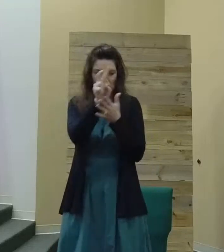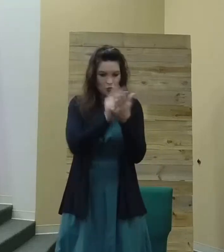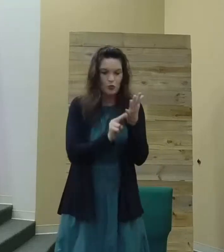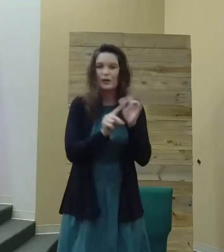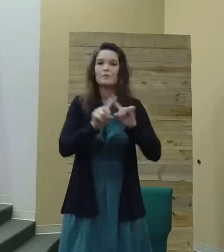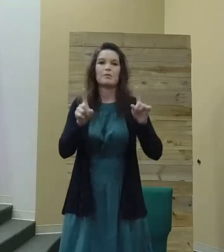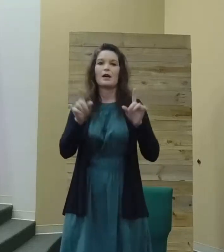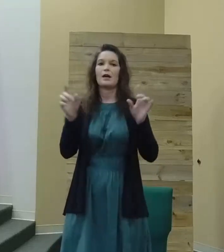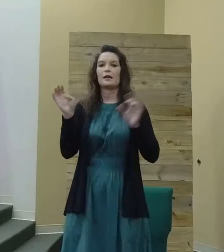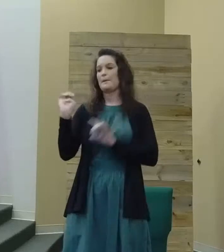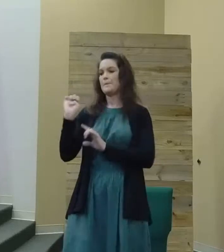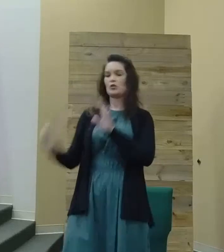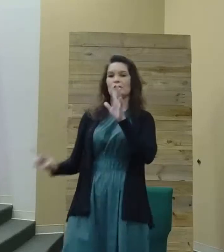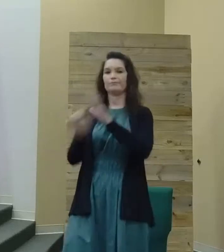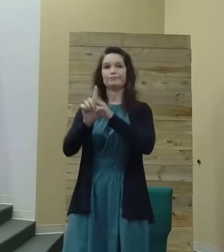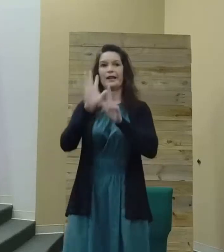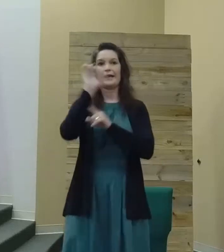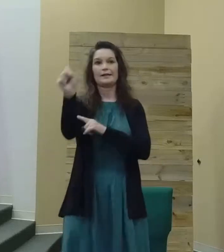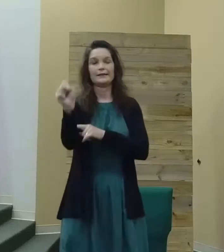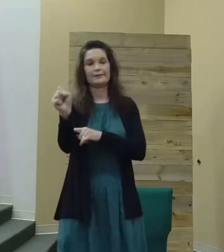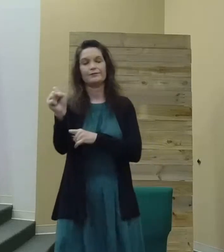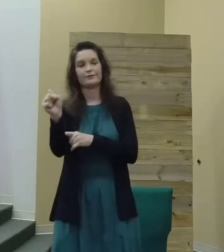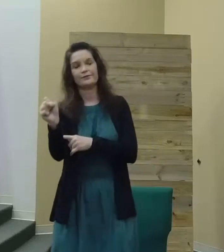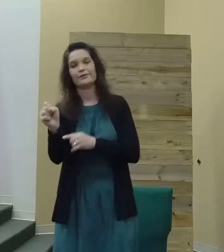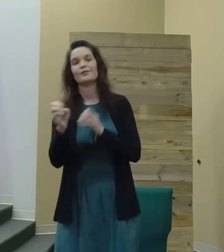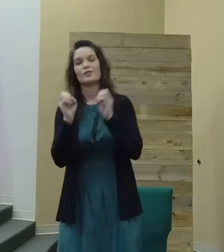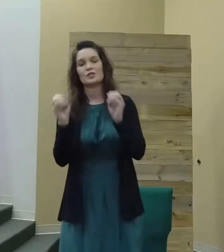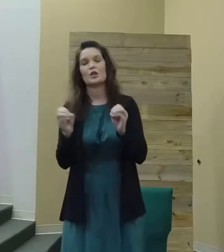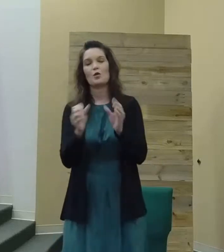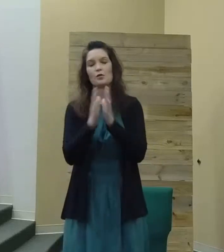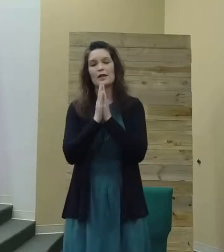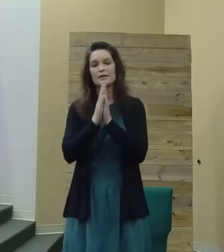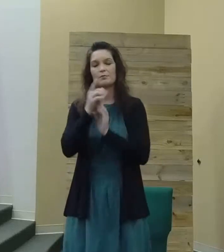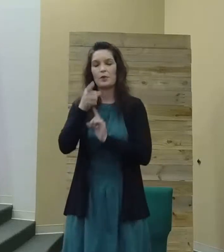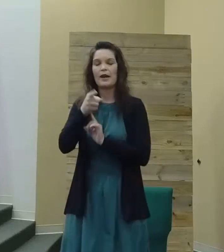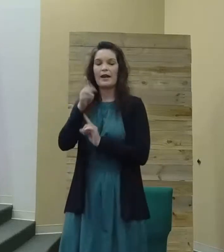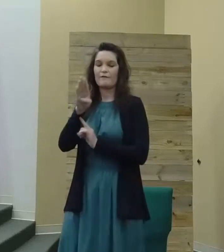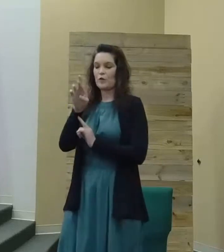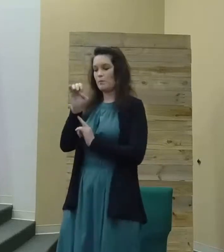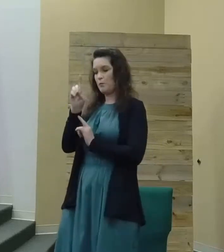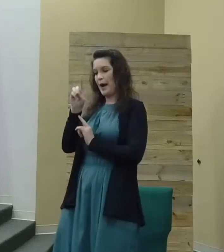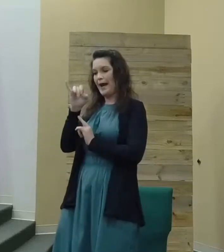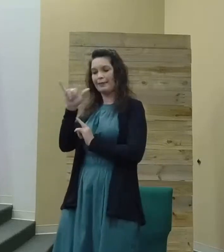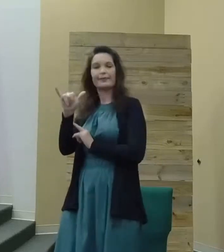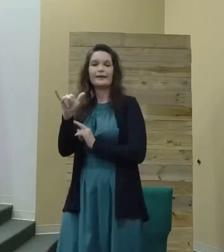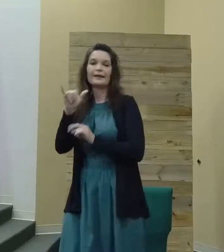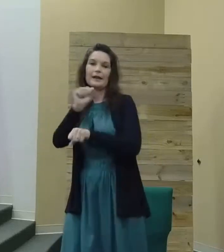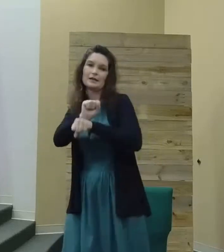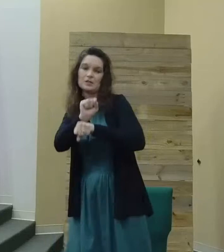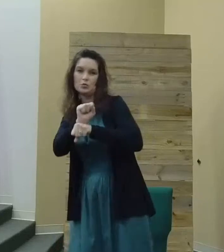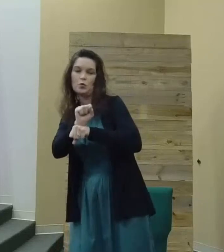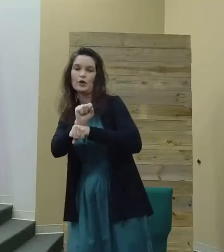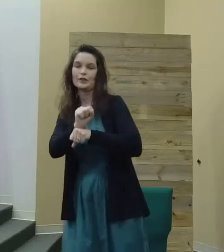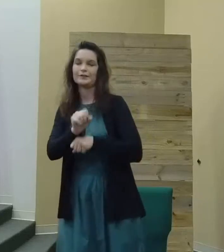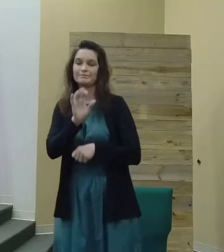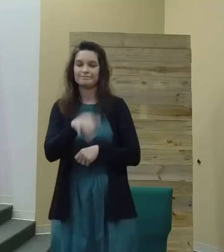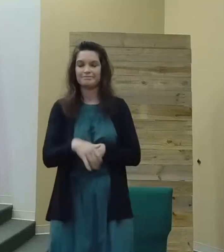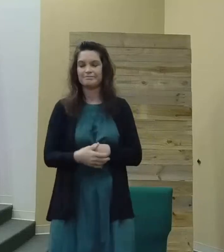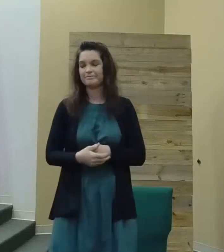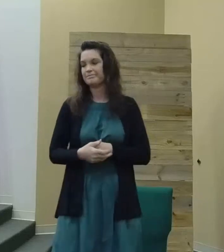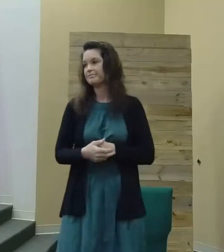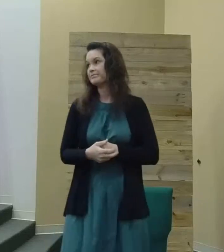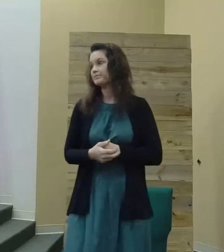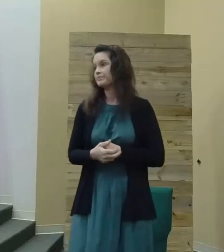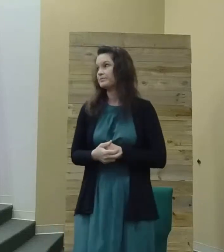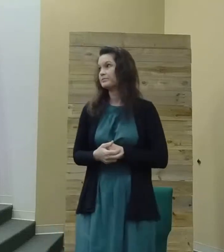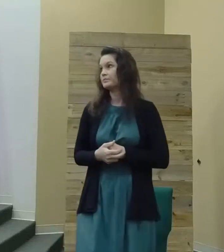an emergency at work, and so he had to leave abruptly this morning. So let's pray for him and for his work as we go to the Lord in